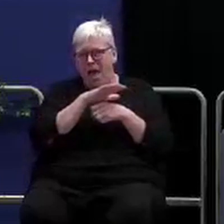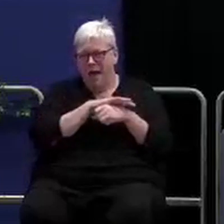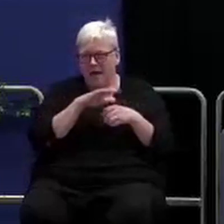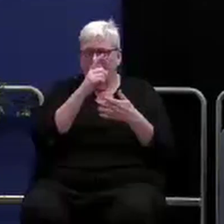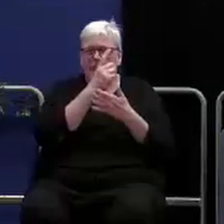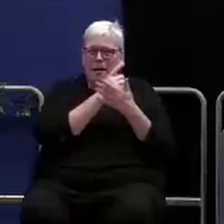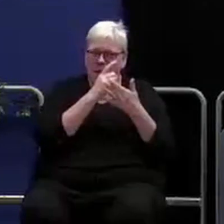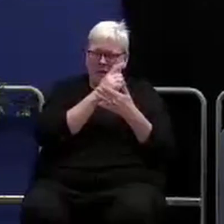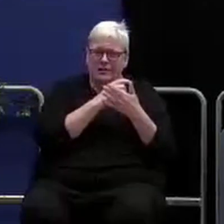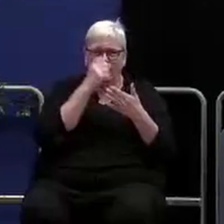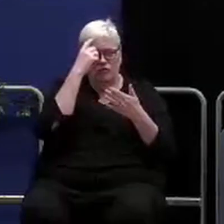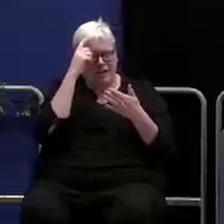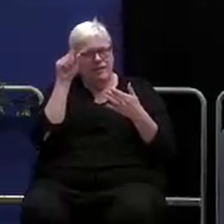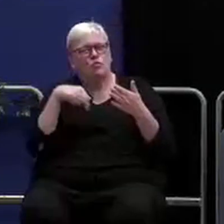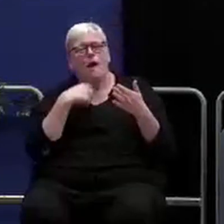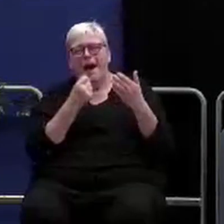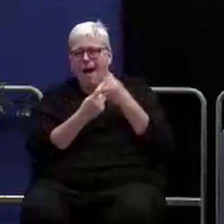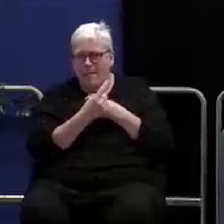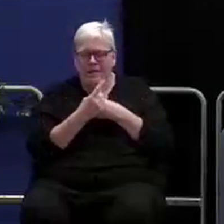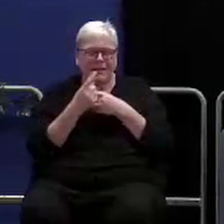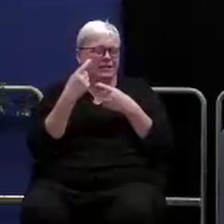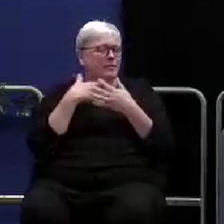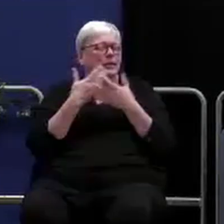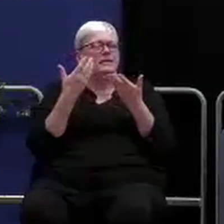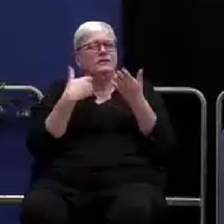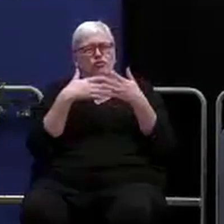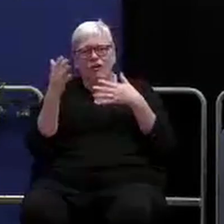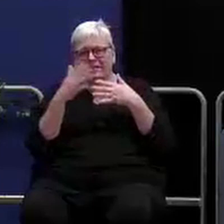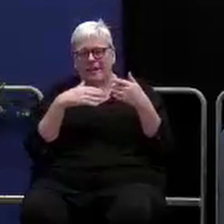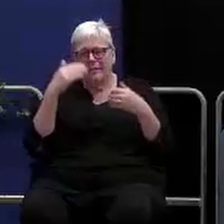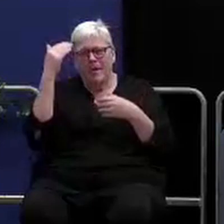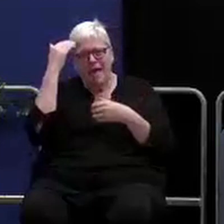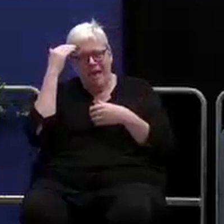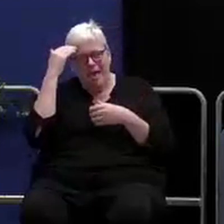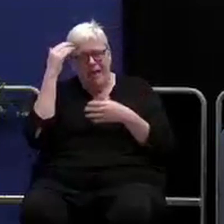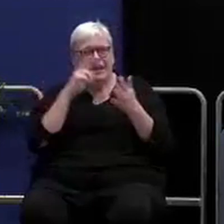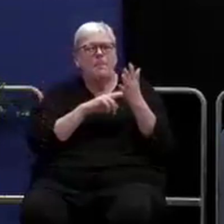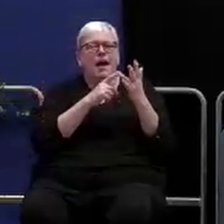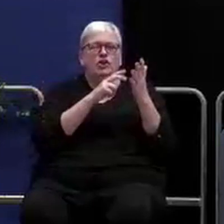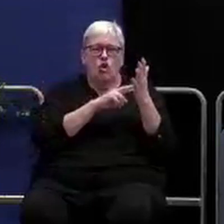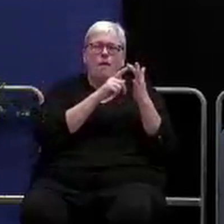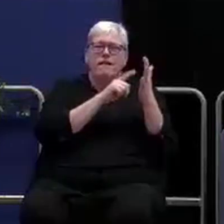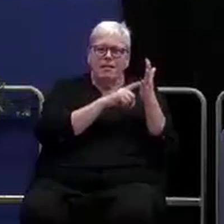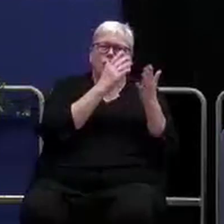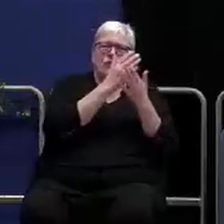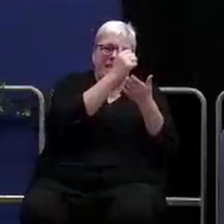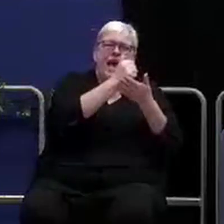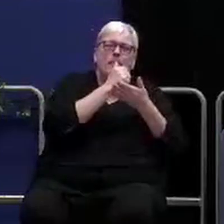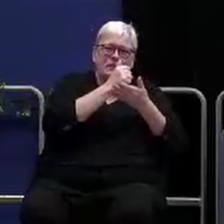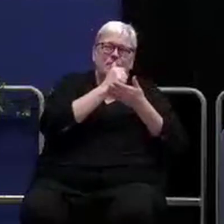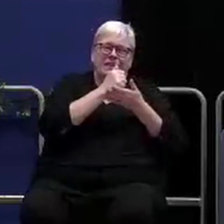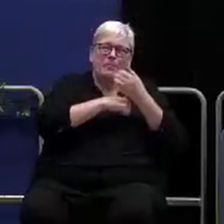and realised where I was. I think writing my novel was the thing that really helped me